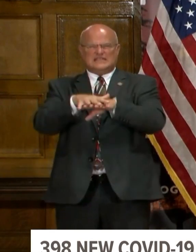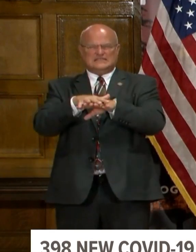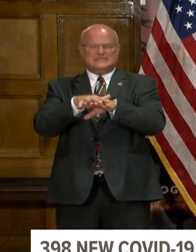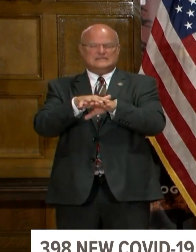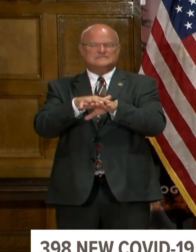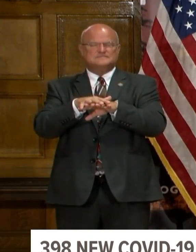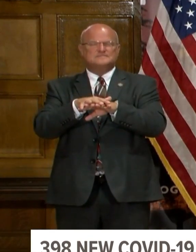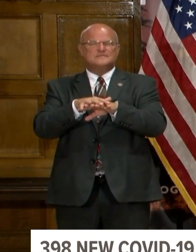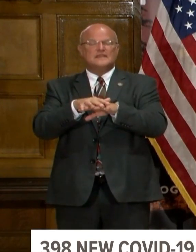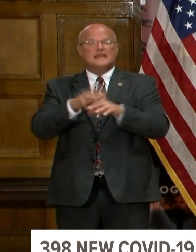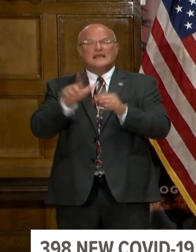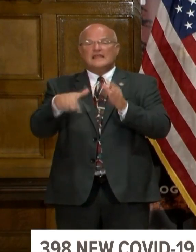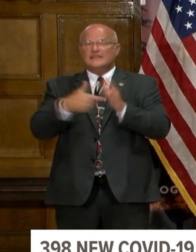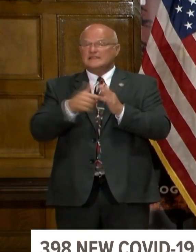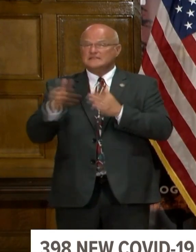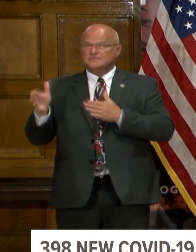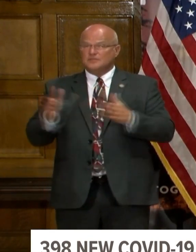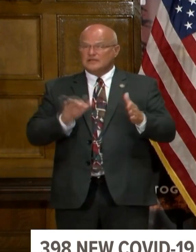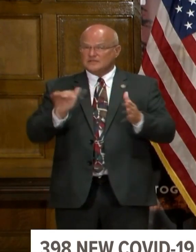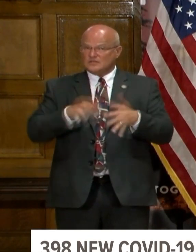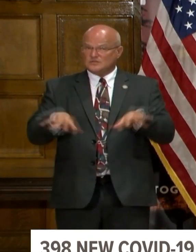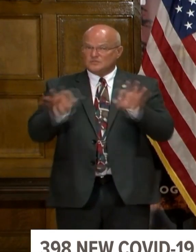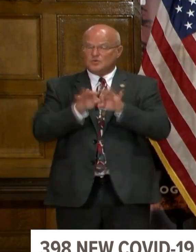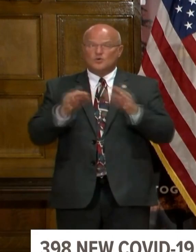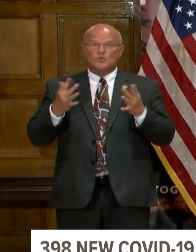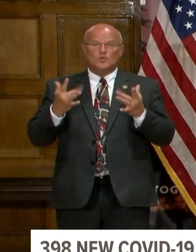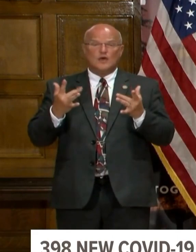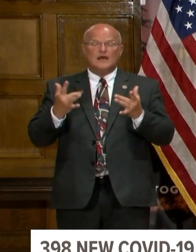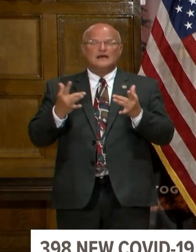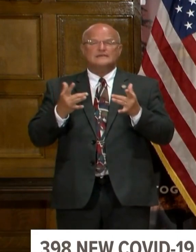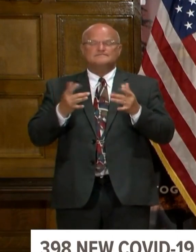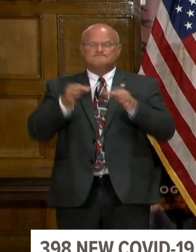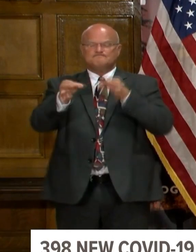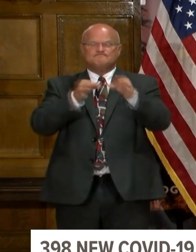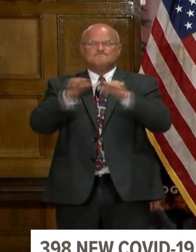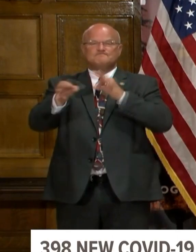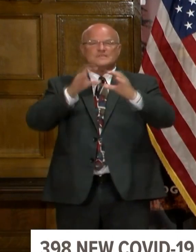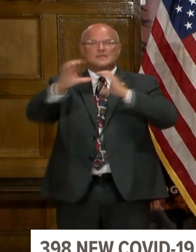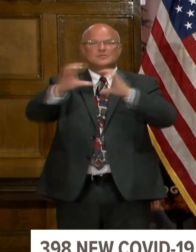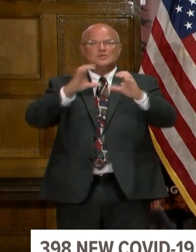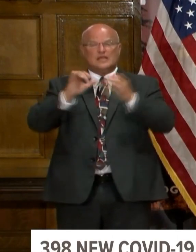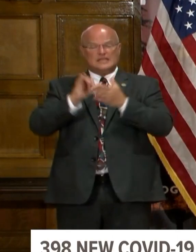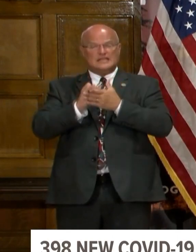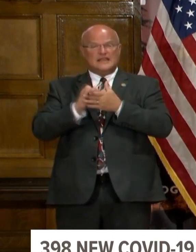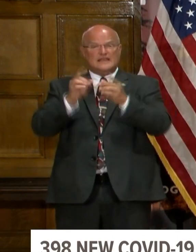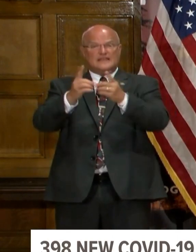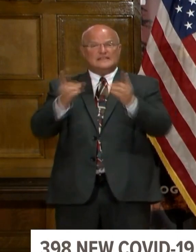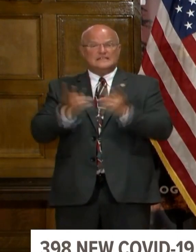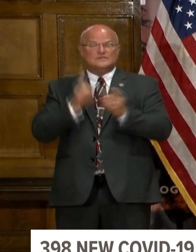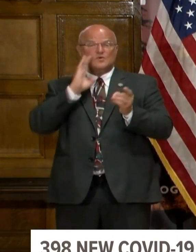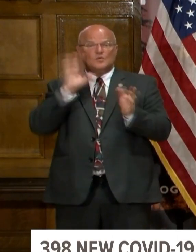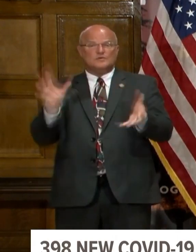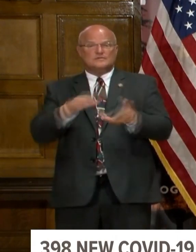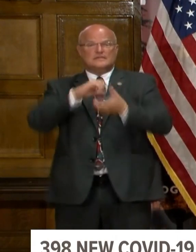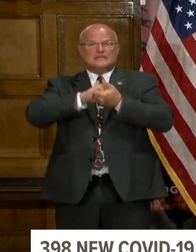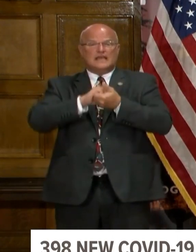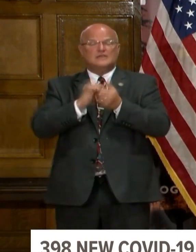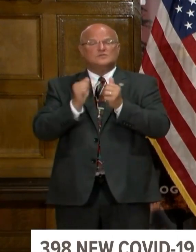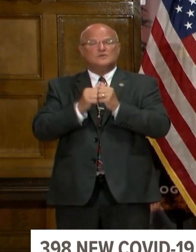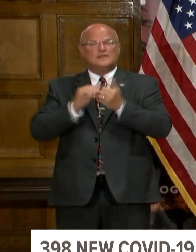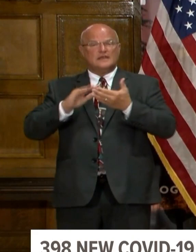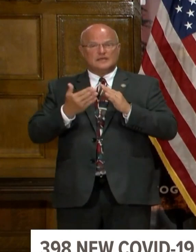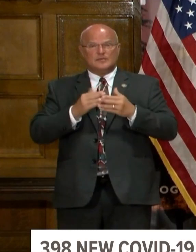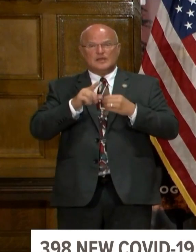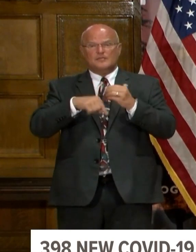model. These plans are also important because they outline the communication that the district will engage in with the communities